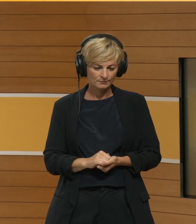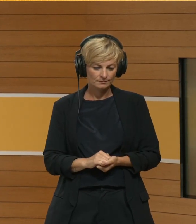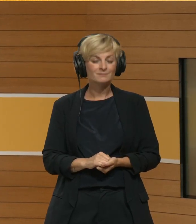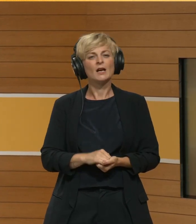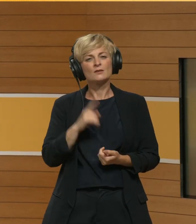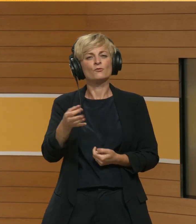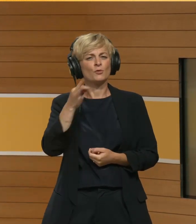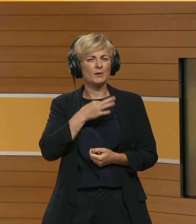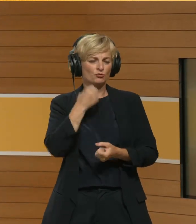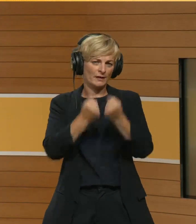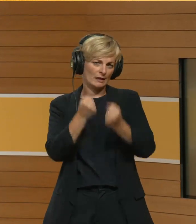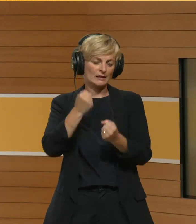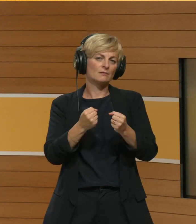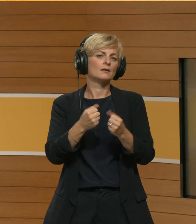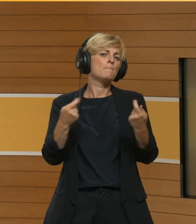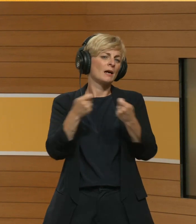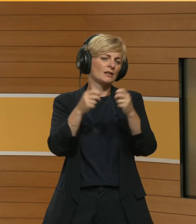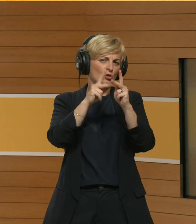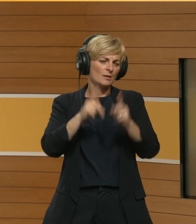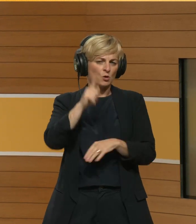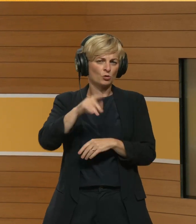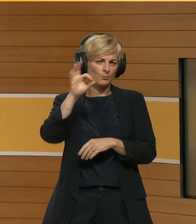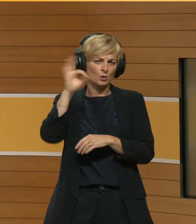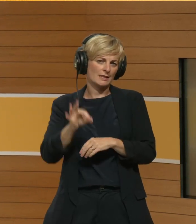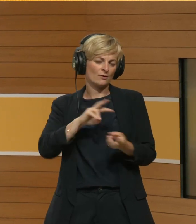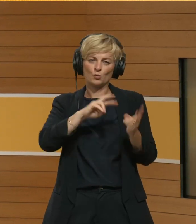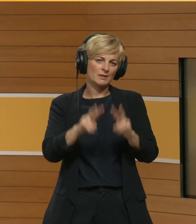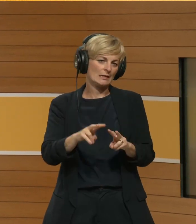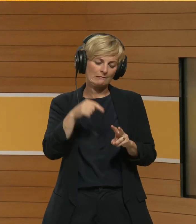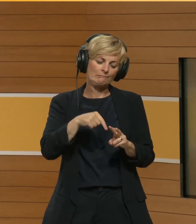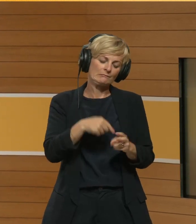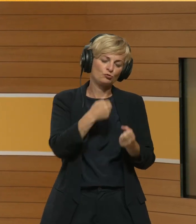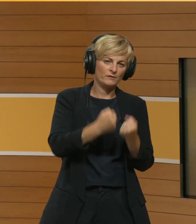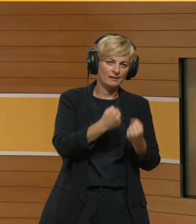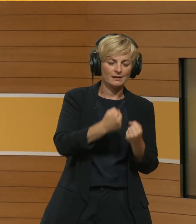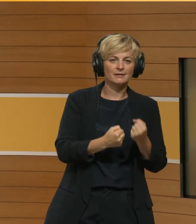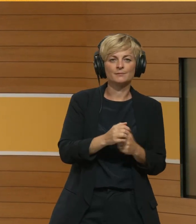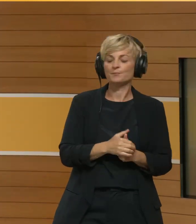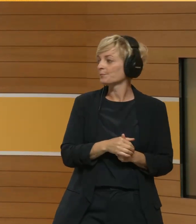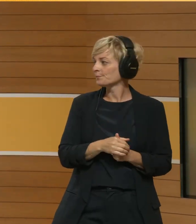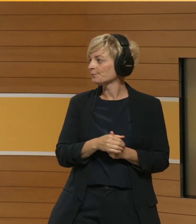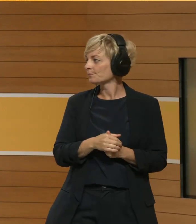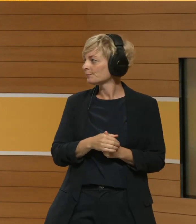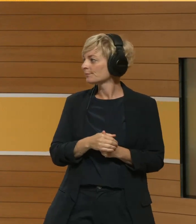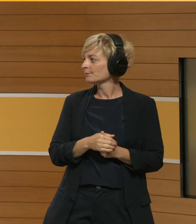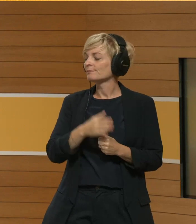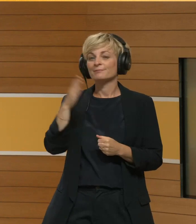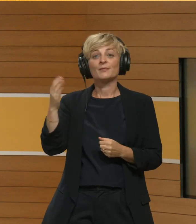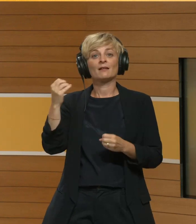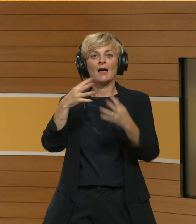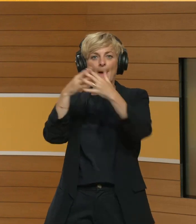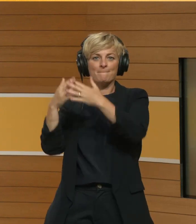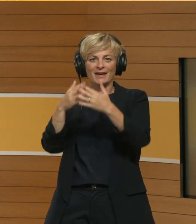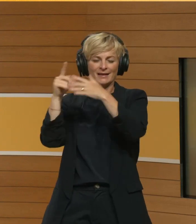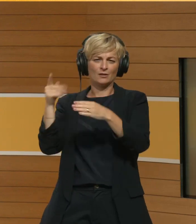So like Europe is starting now, where actually the US have been 20 years ago, like